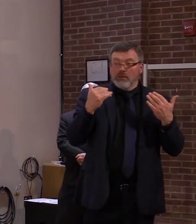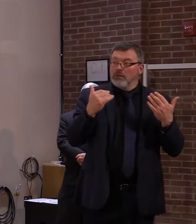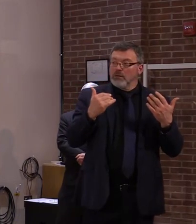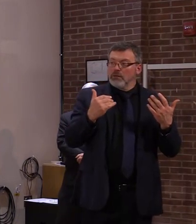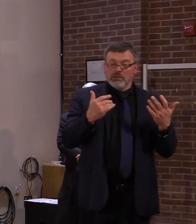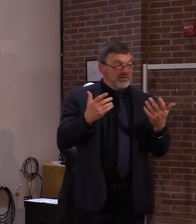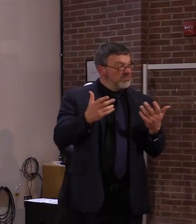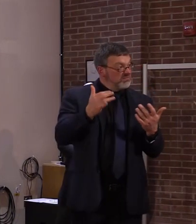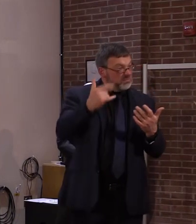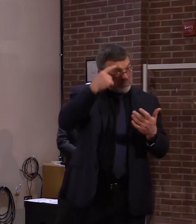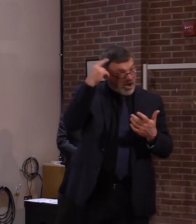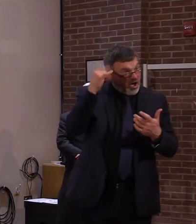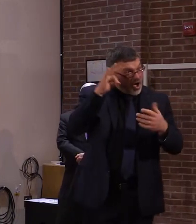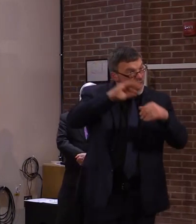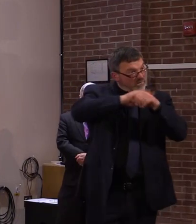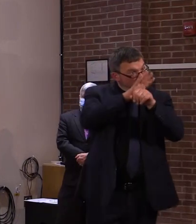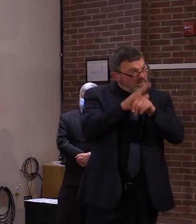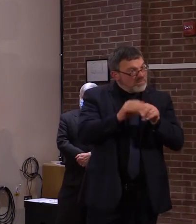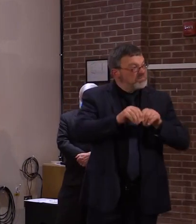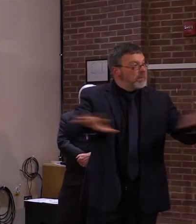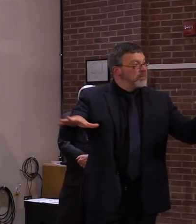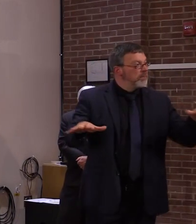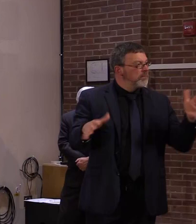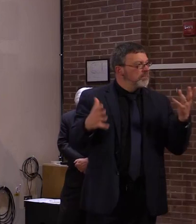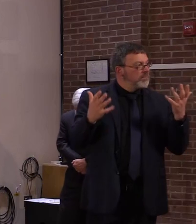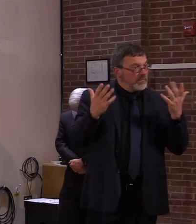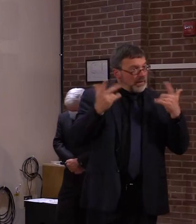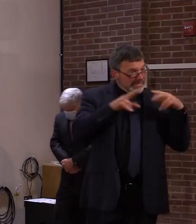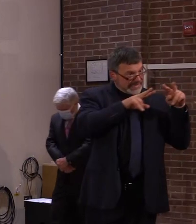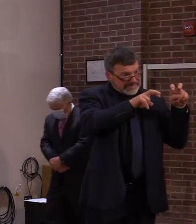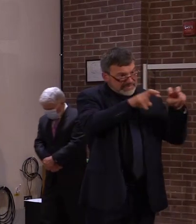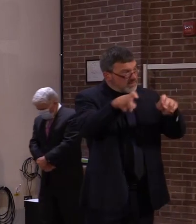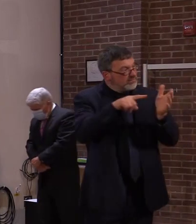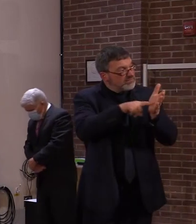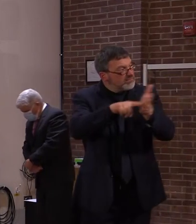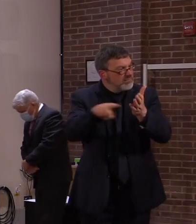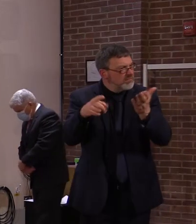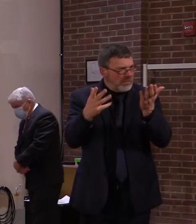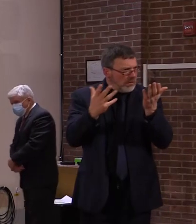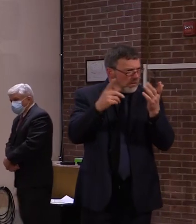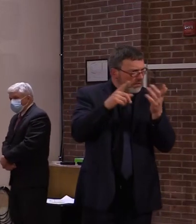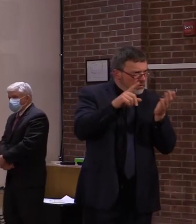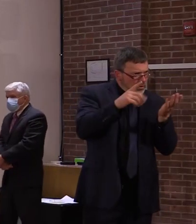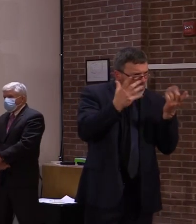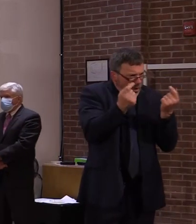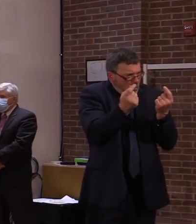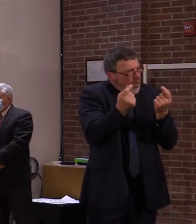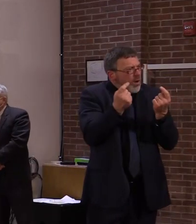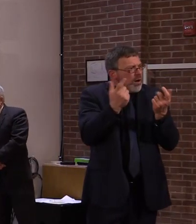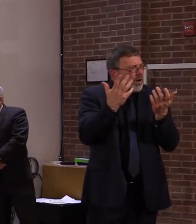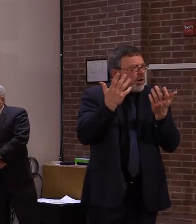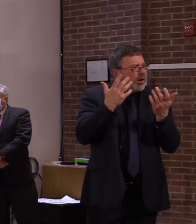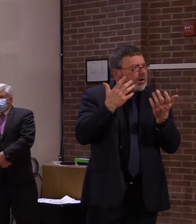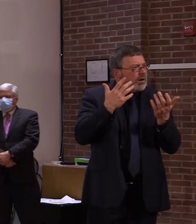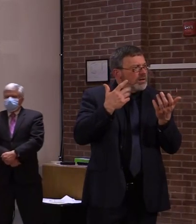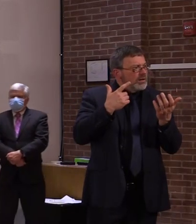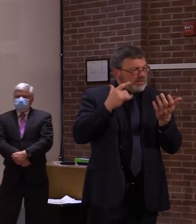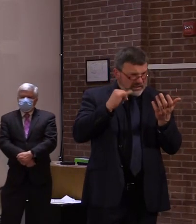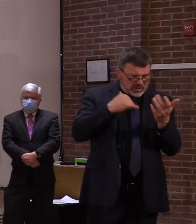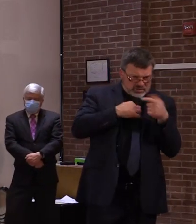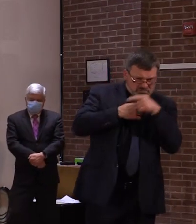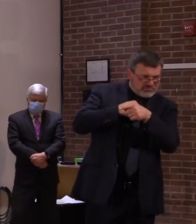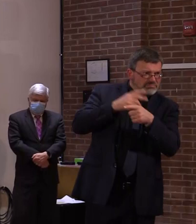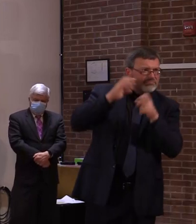was maybe the result of surveillance testing that's going on now. Maybe Dan French has the statistics on how many